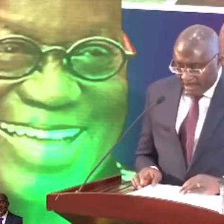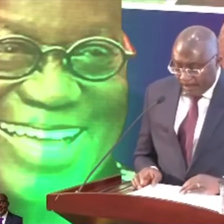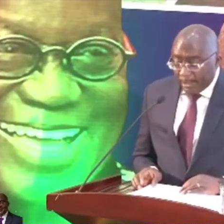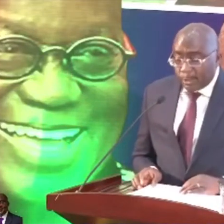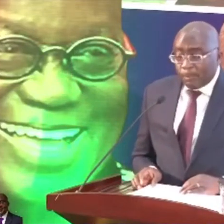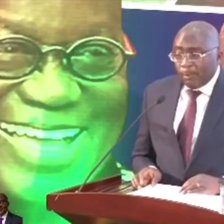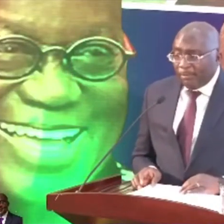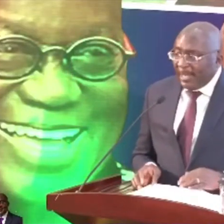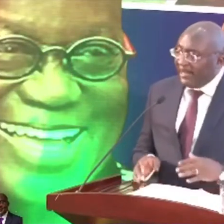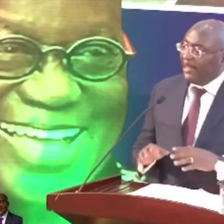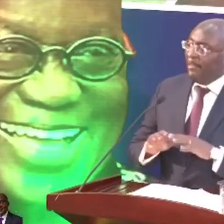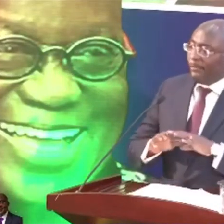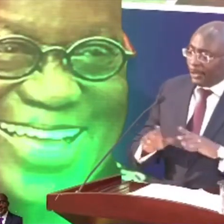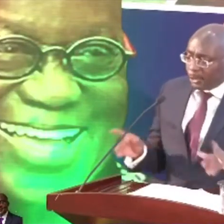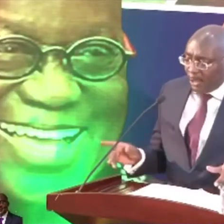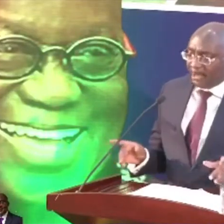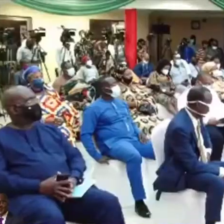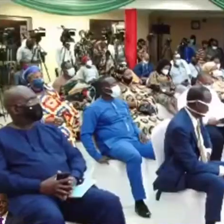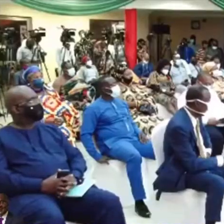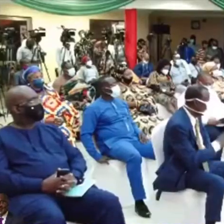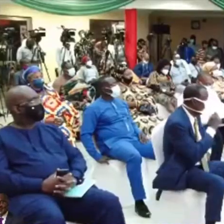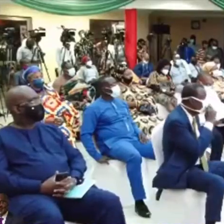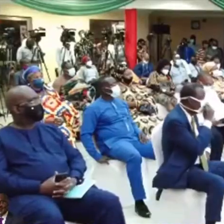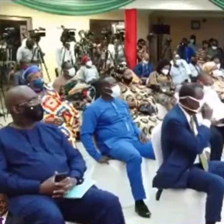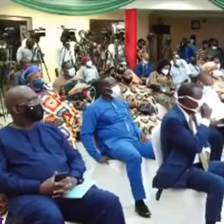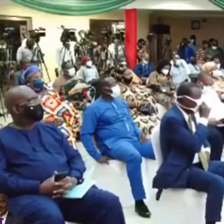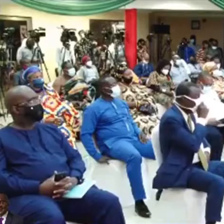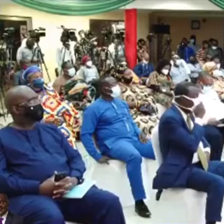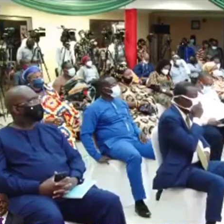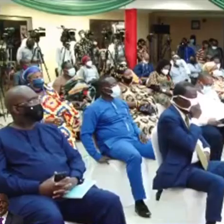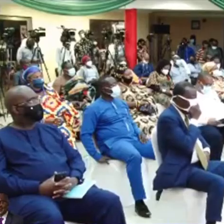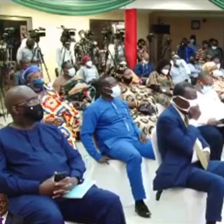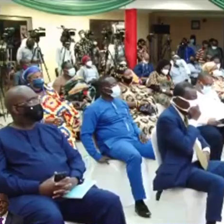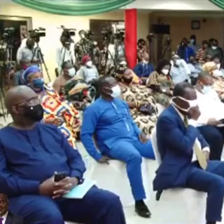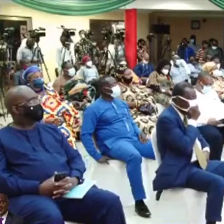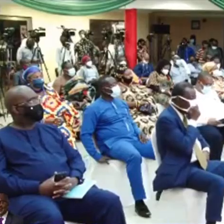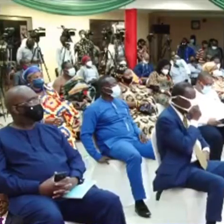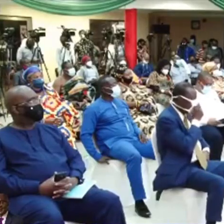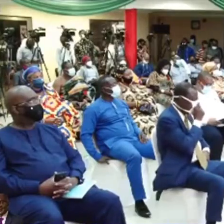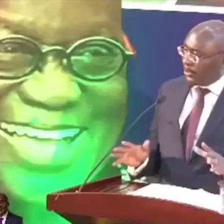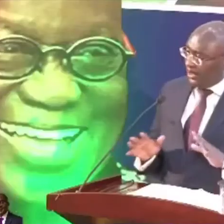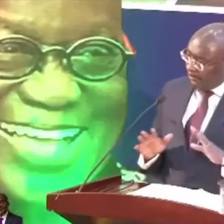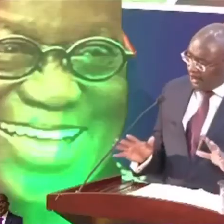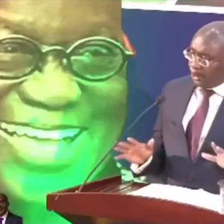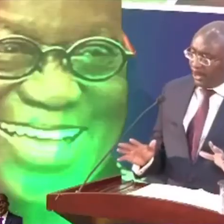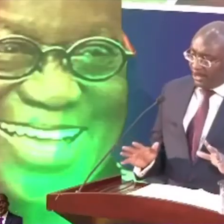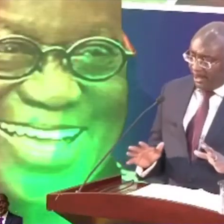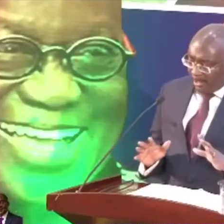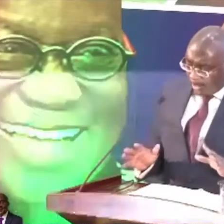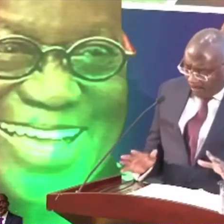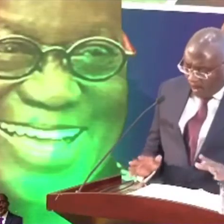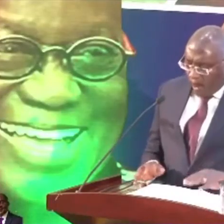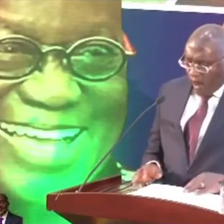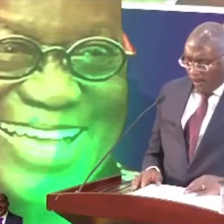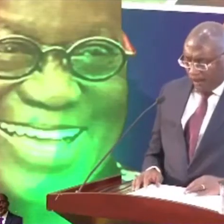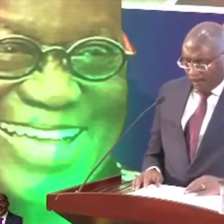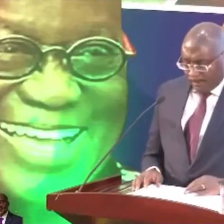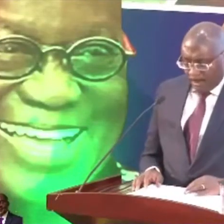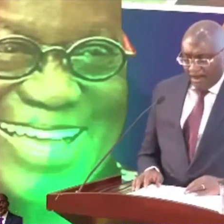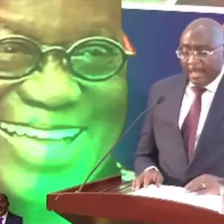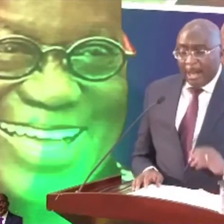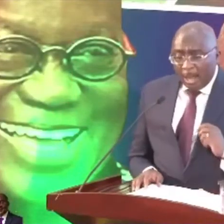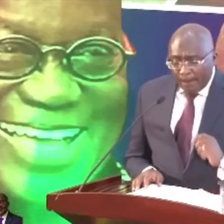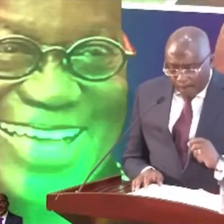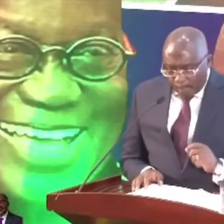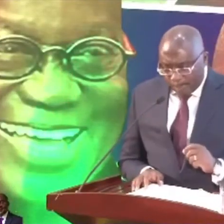has been to provide infrastructure for all. That has been the focus, infrastructure for all.